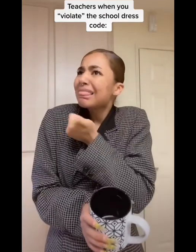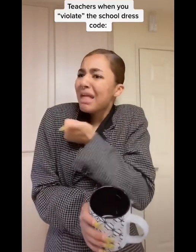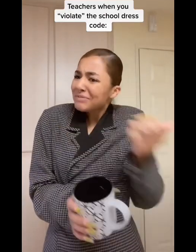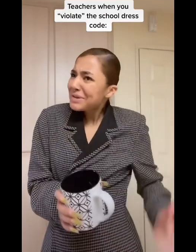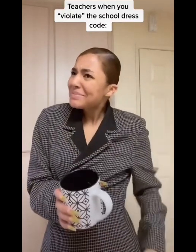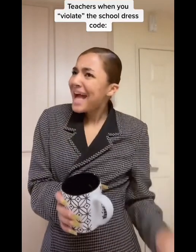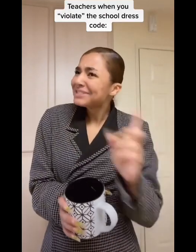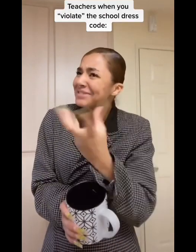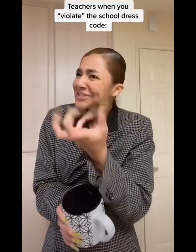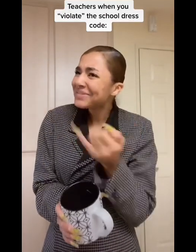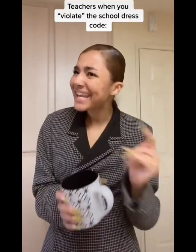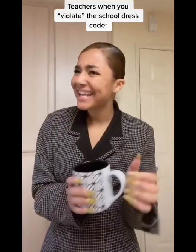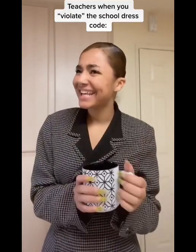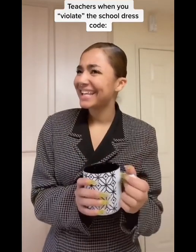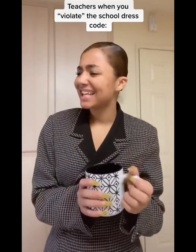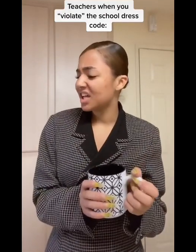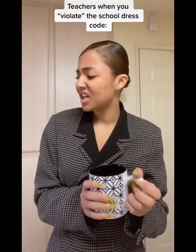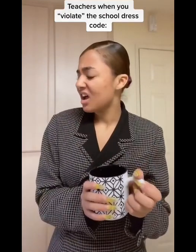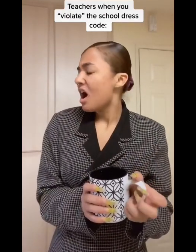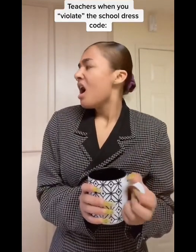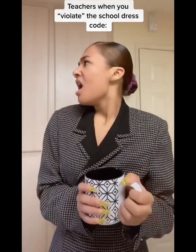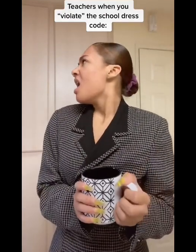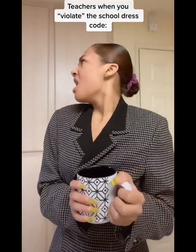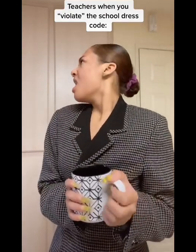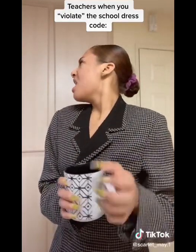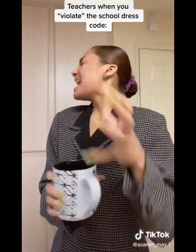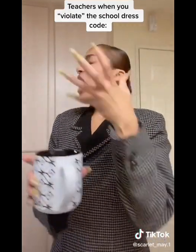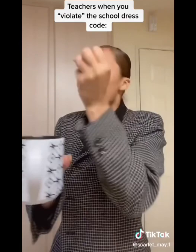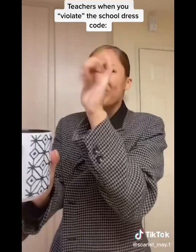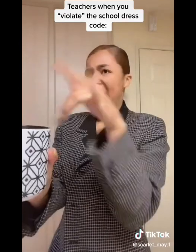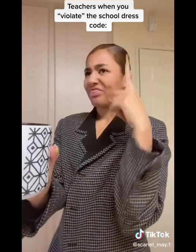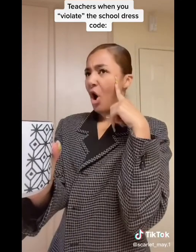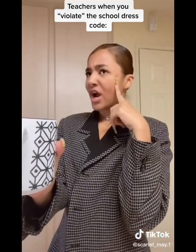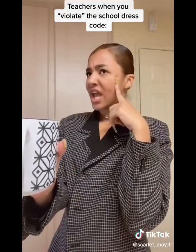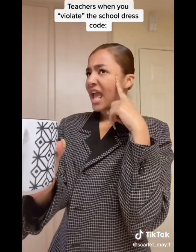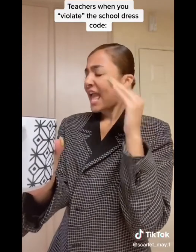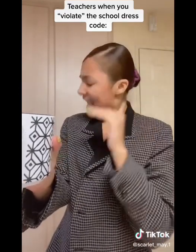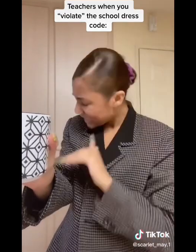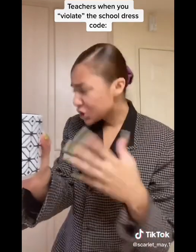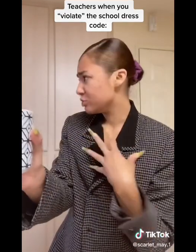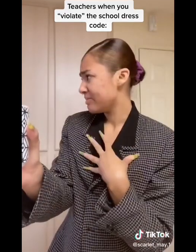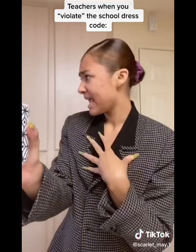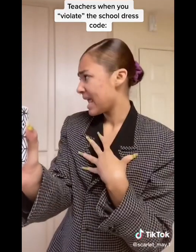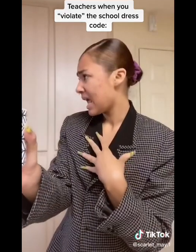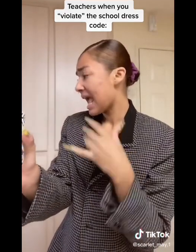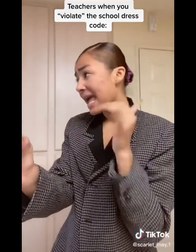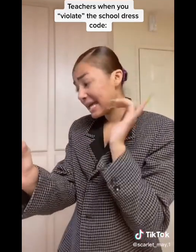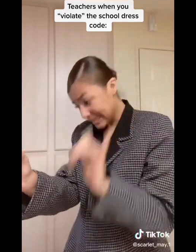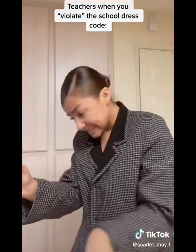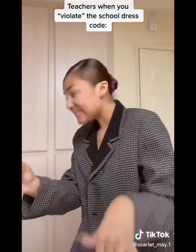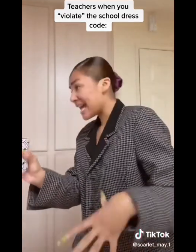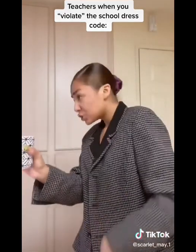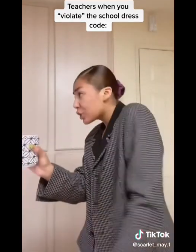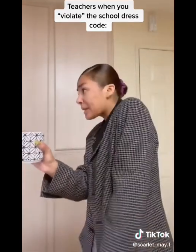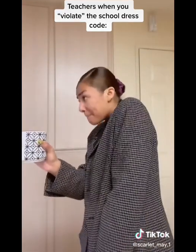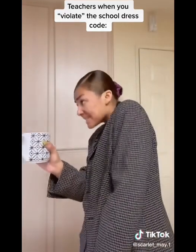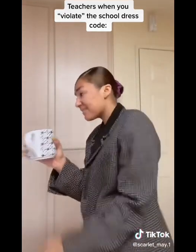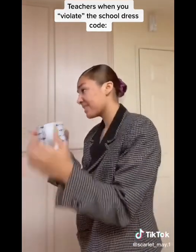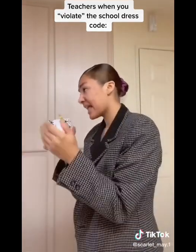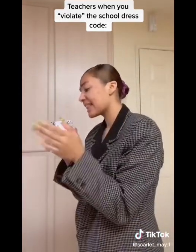your blouse. Where'd you get it? Hold that thought. Excuse me. Is that skirt fingertip length? Let me